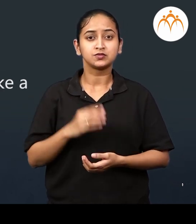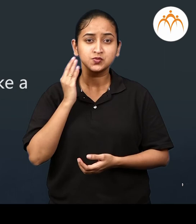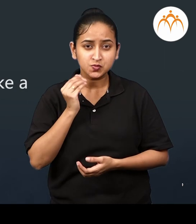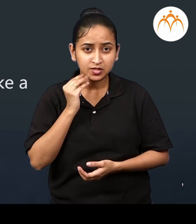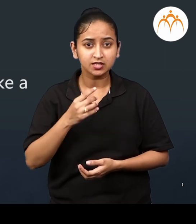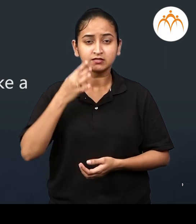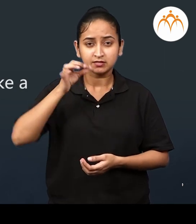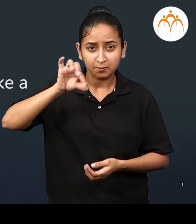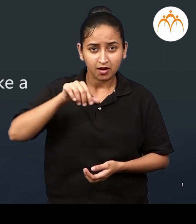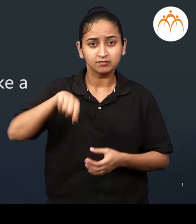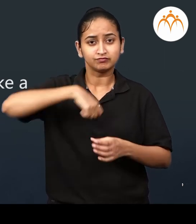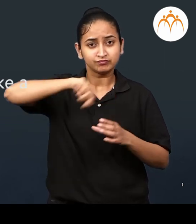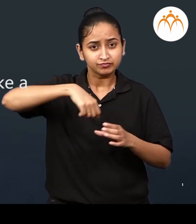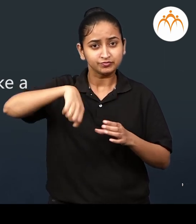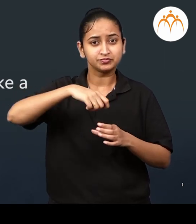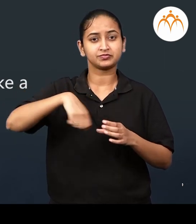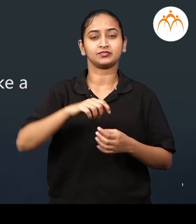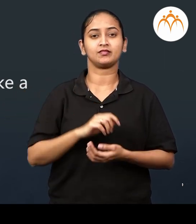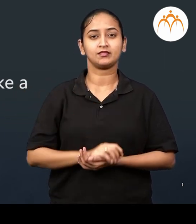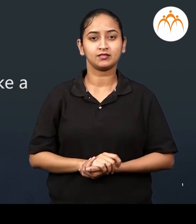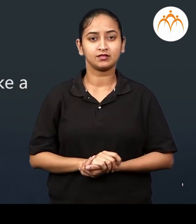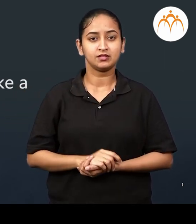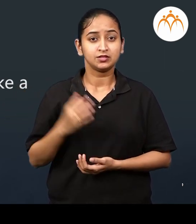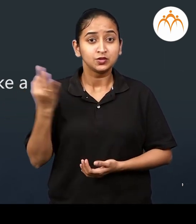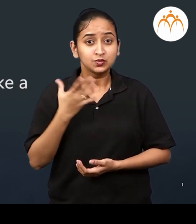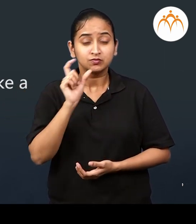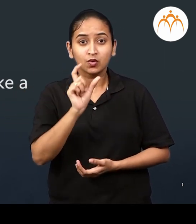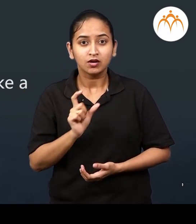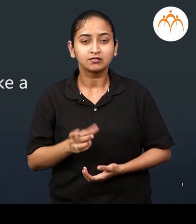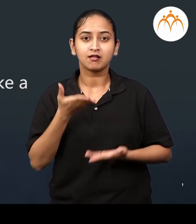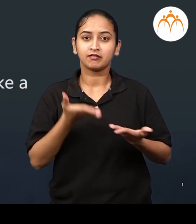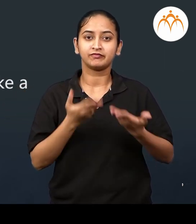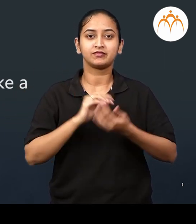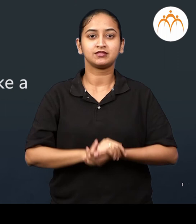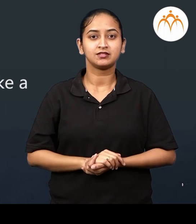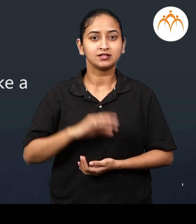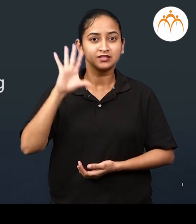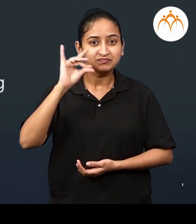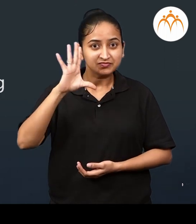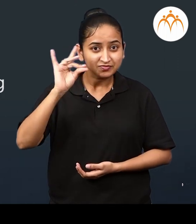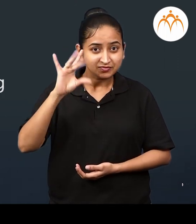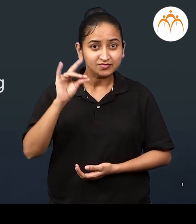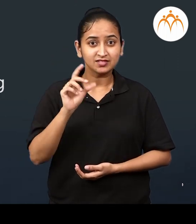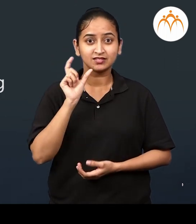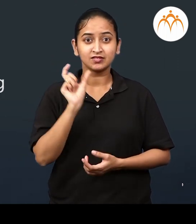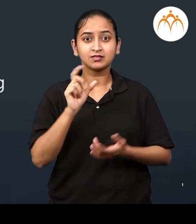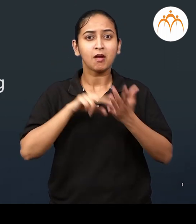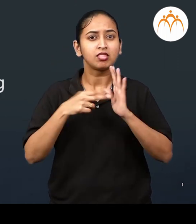Children should know the words like lemon, sugar, salt. They should know the meaning